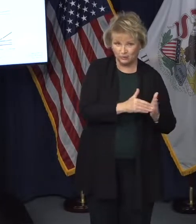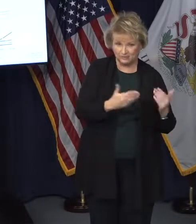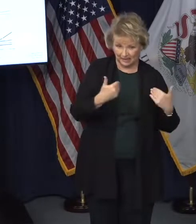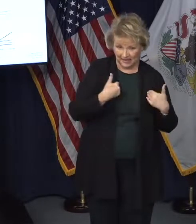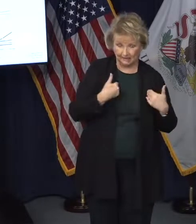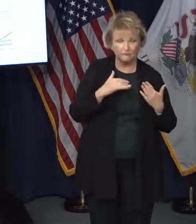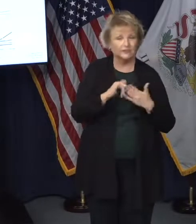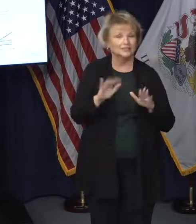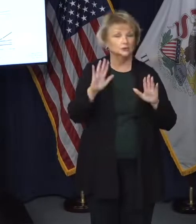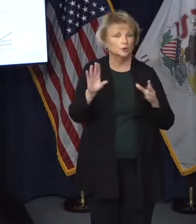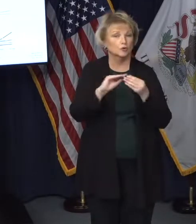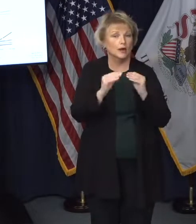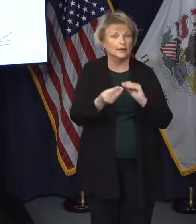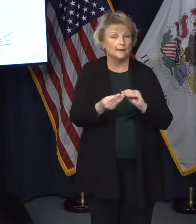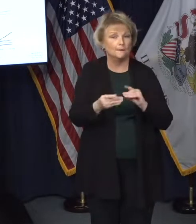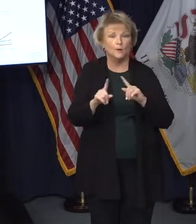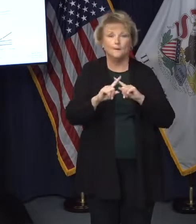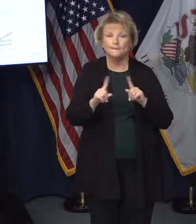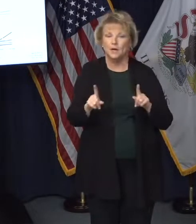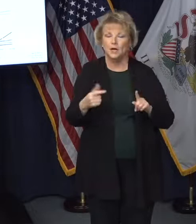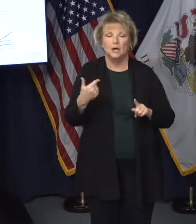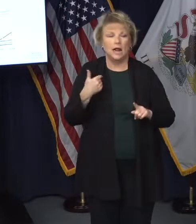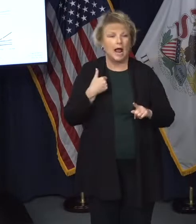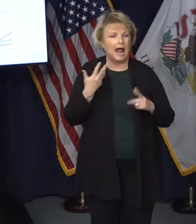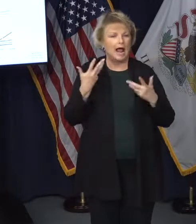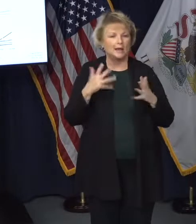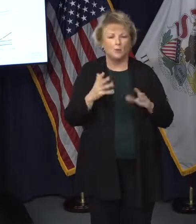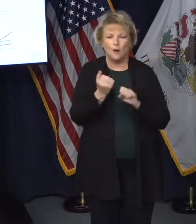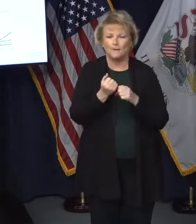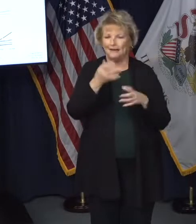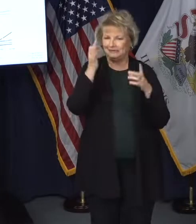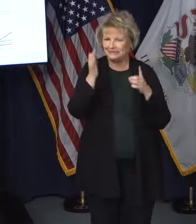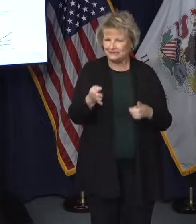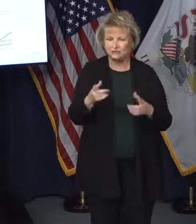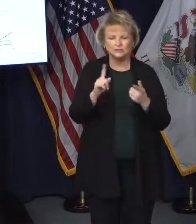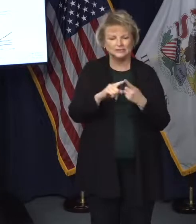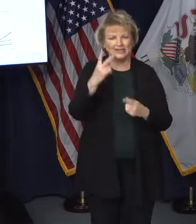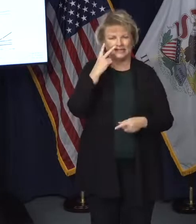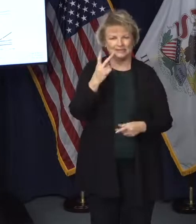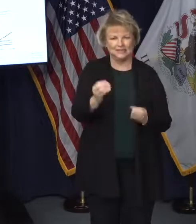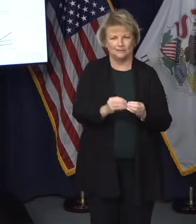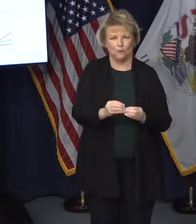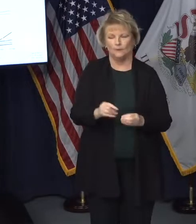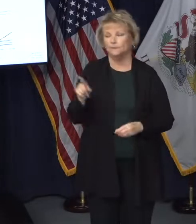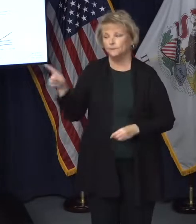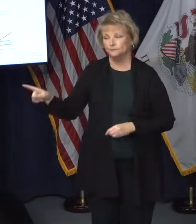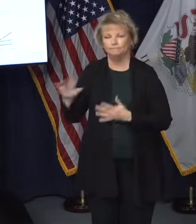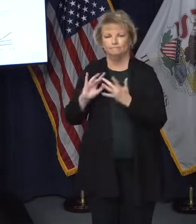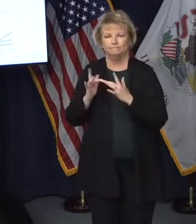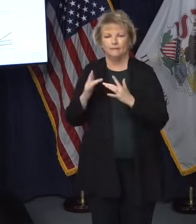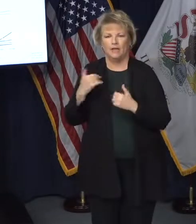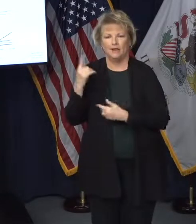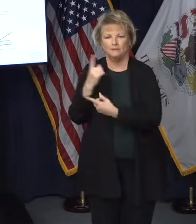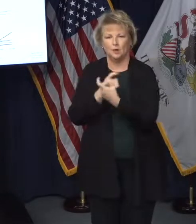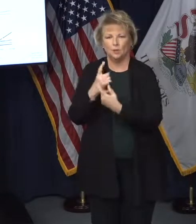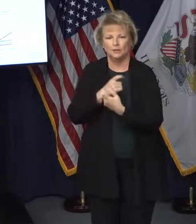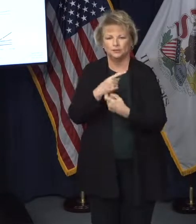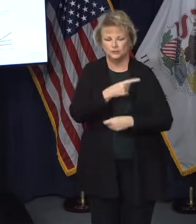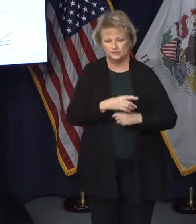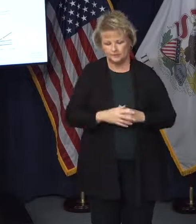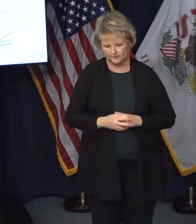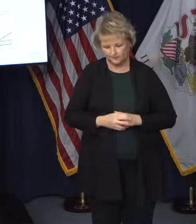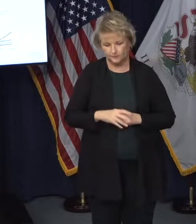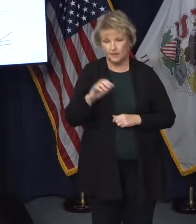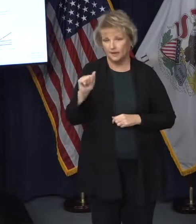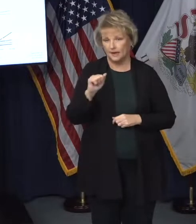But again, I don't want to draw any conclusions until we've seen more days. All right, we've got questions online. John O'Connor at the AP.